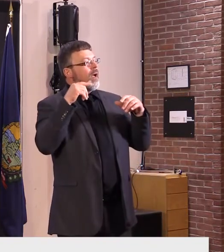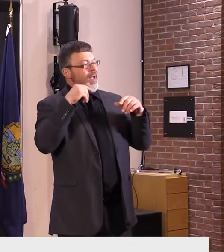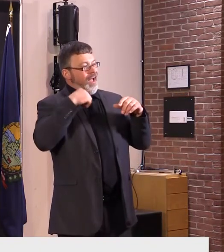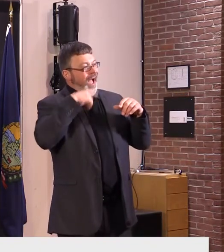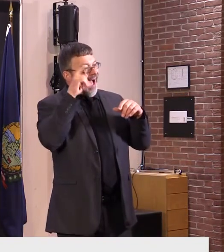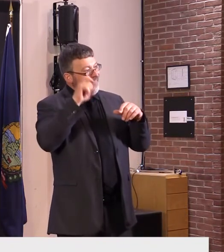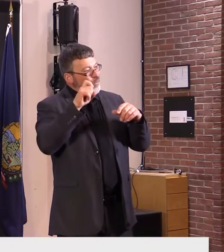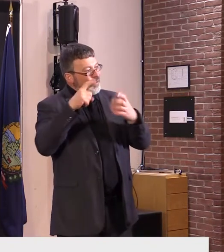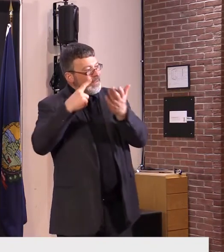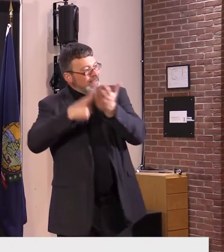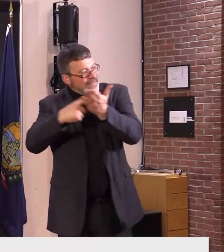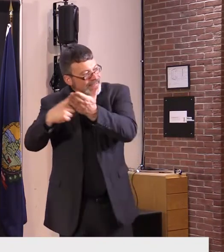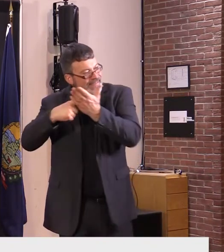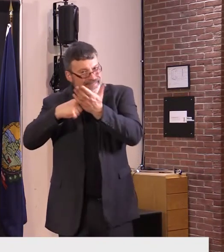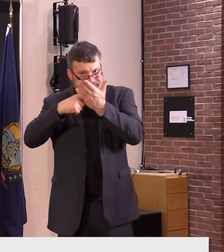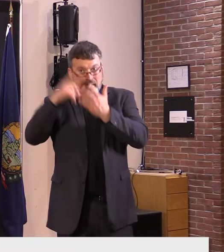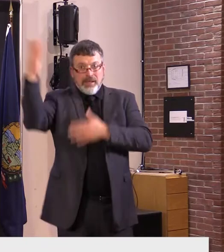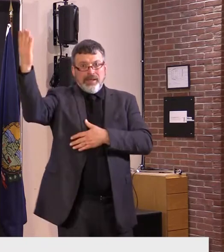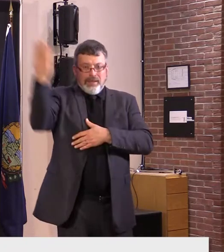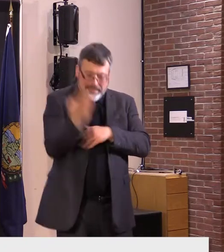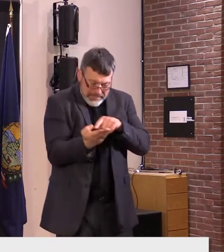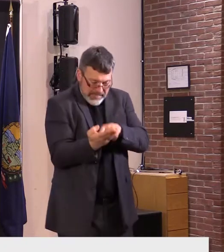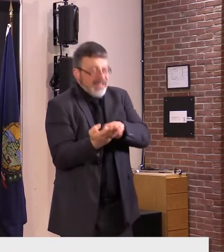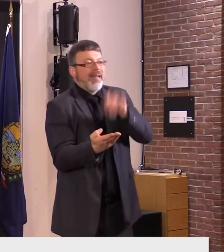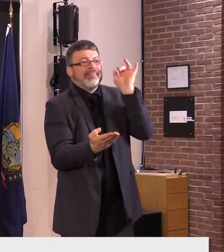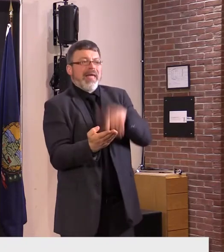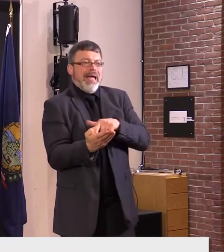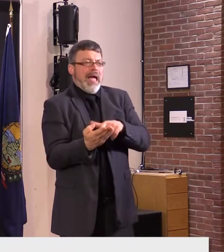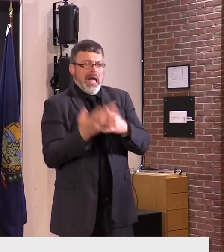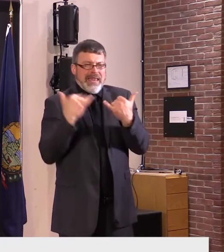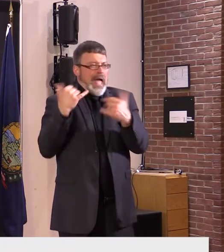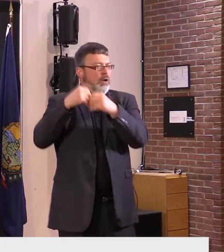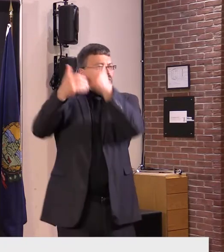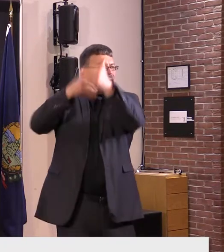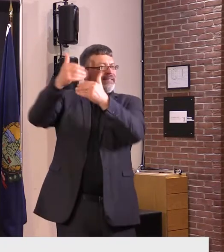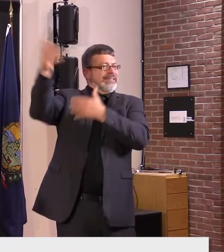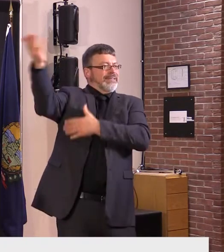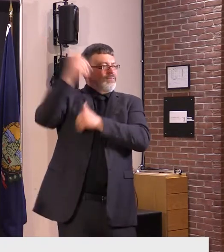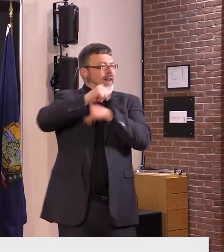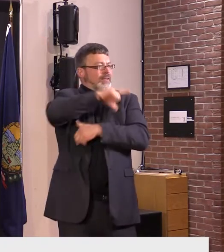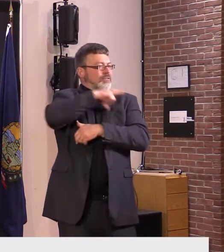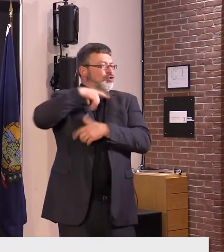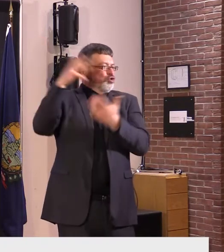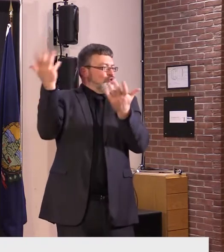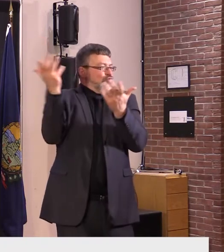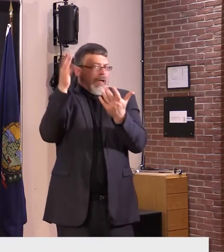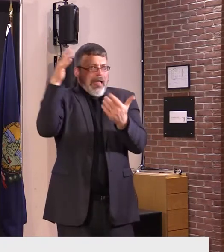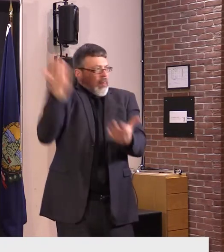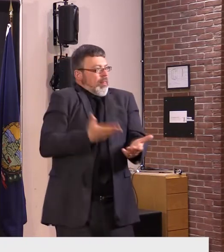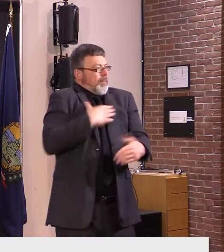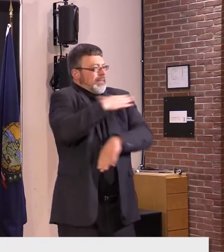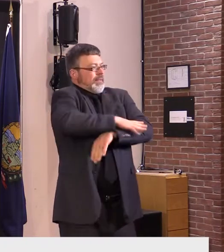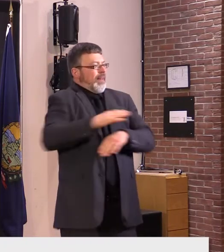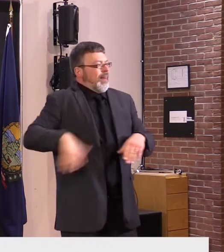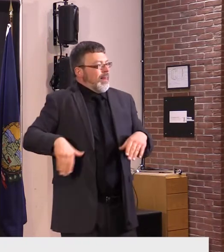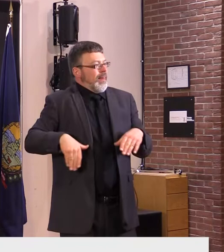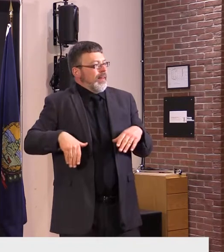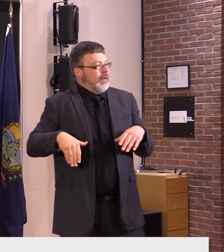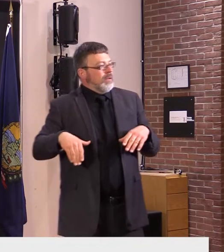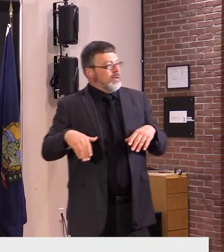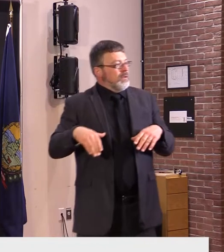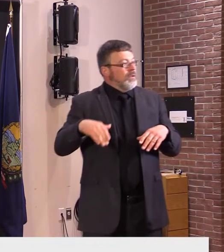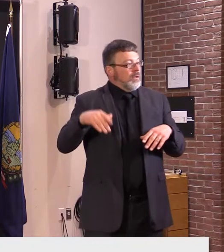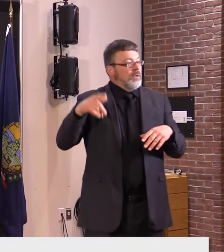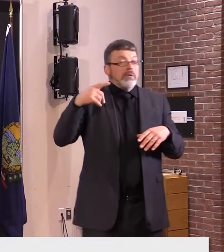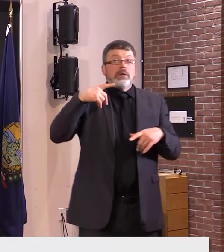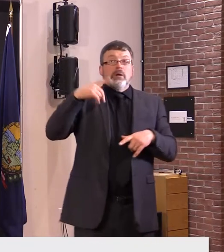us. We have 5 days to sign or veto. Is it fair to say, though, that you've